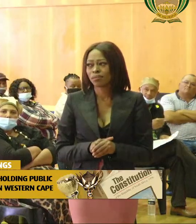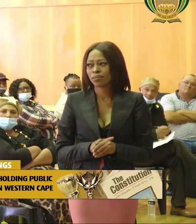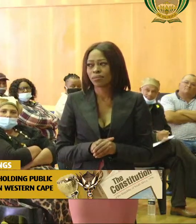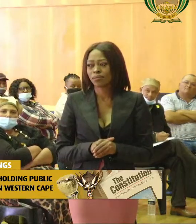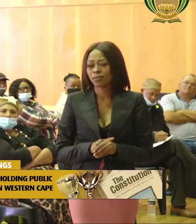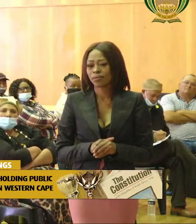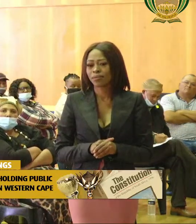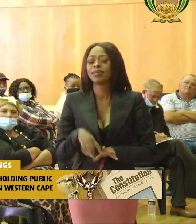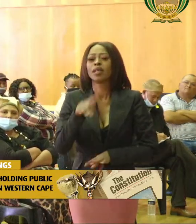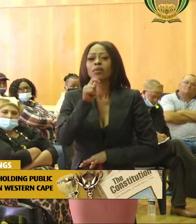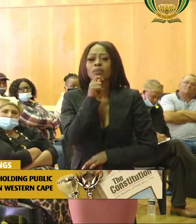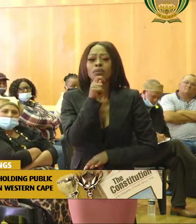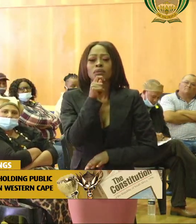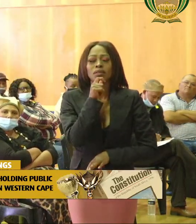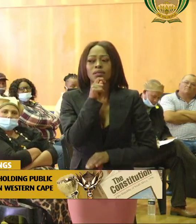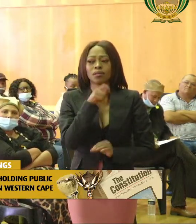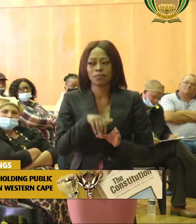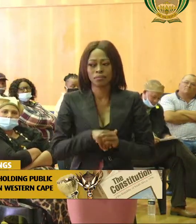Good morning.